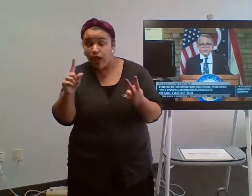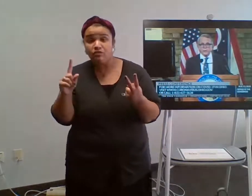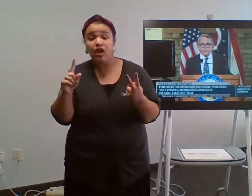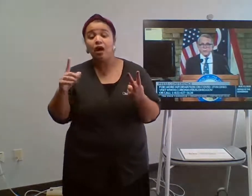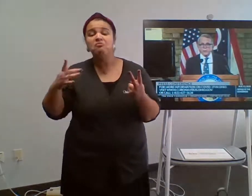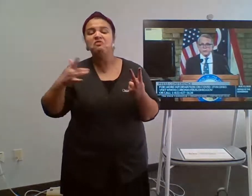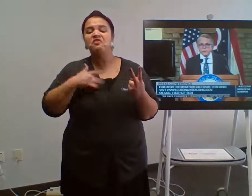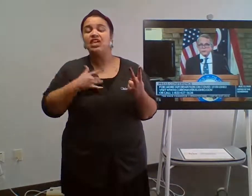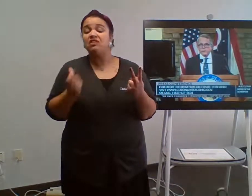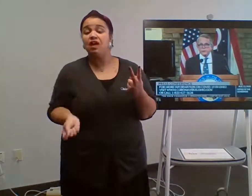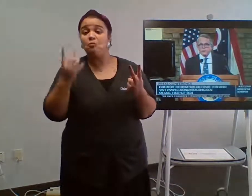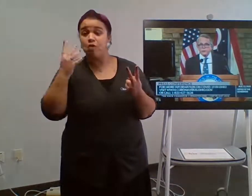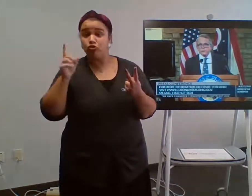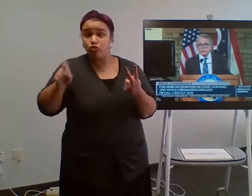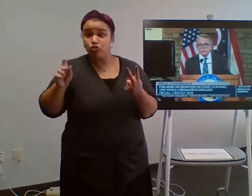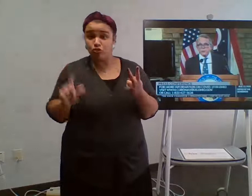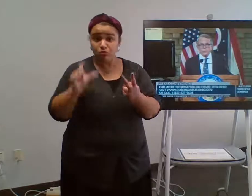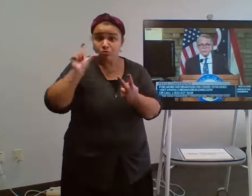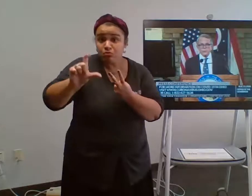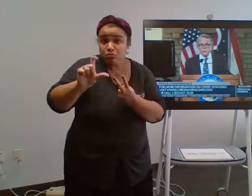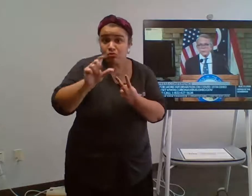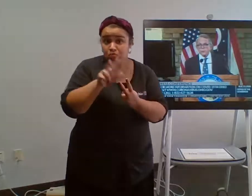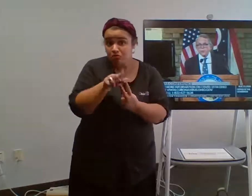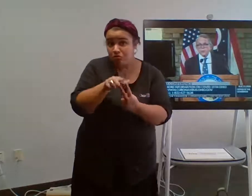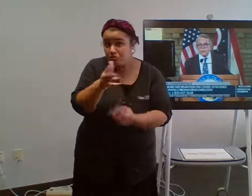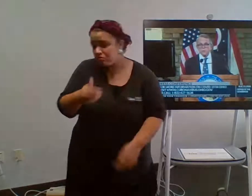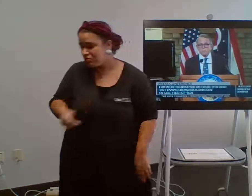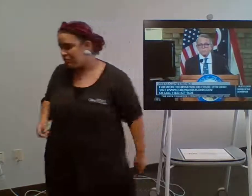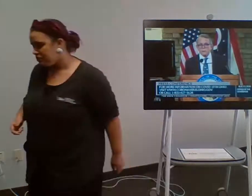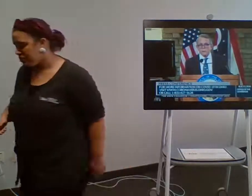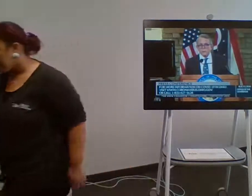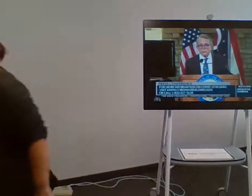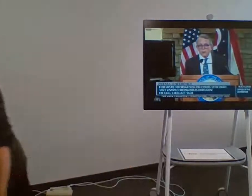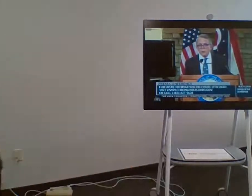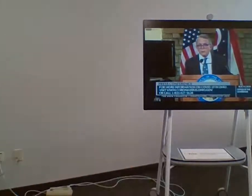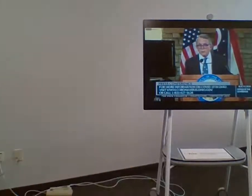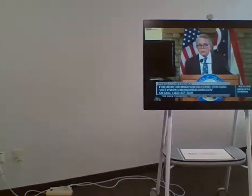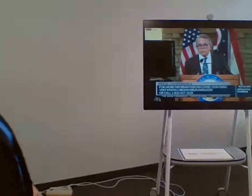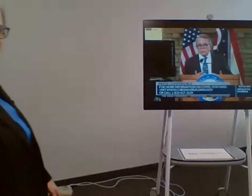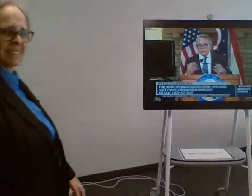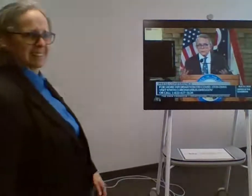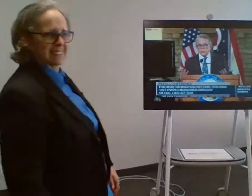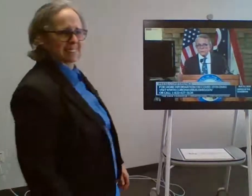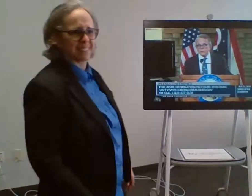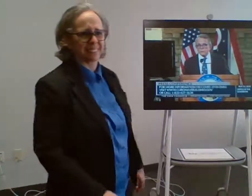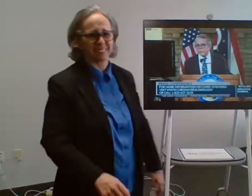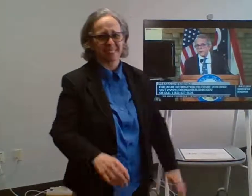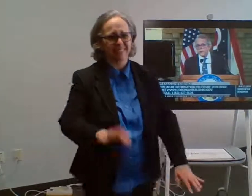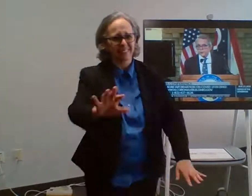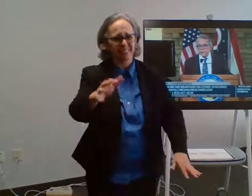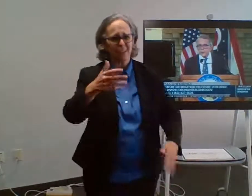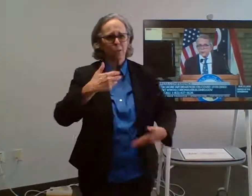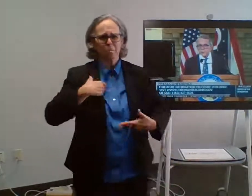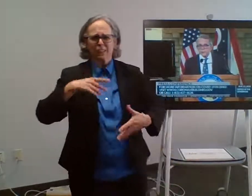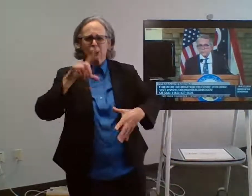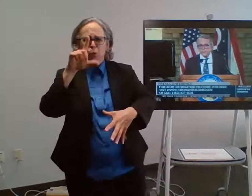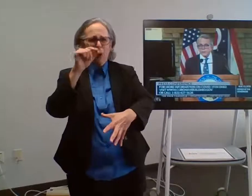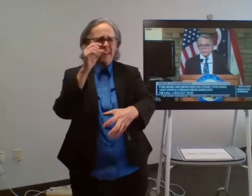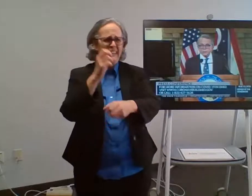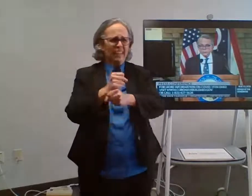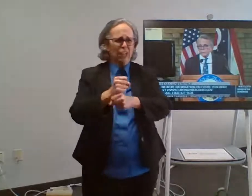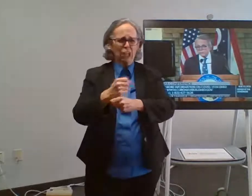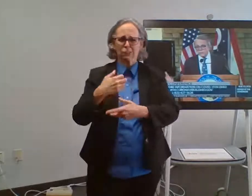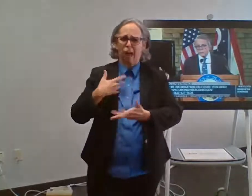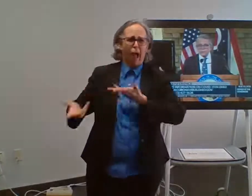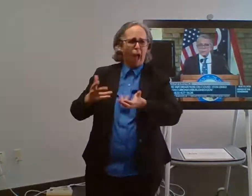States Congress. I had my chance to be there and to vote and to have an opinion. Let me just talk as a representative of the state and a